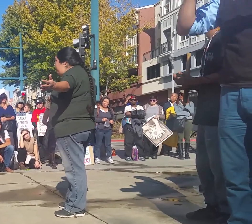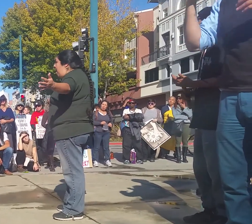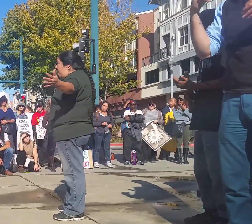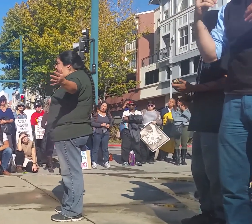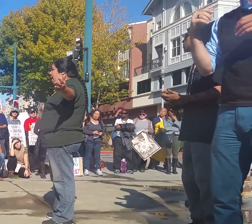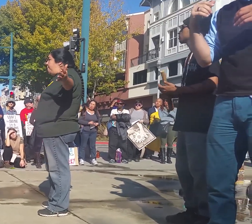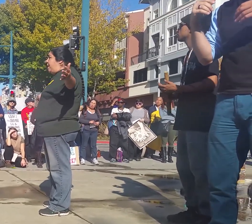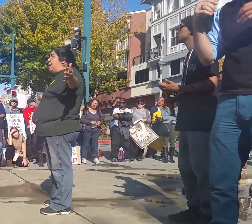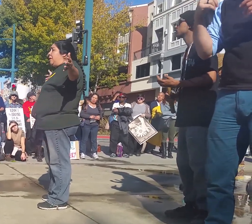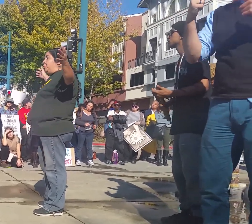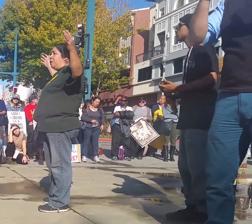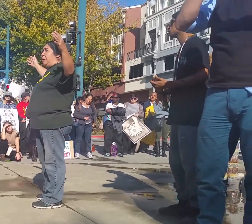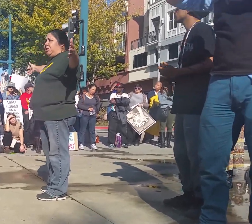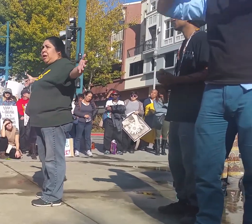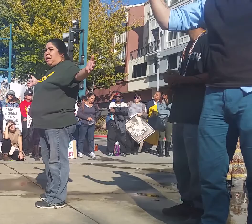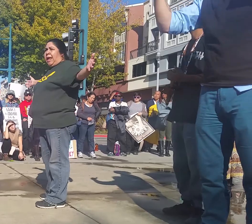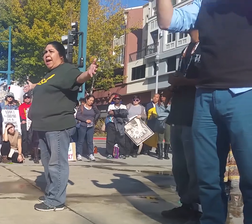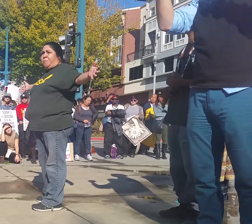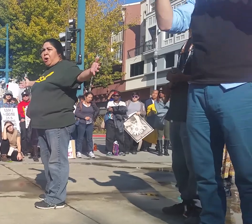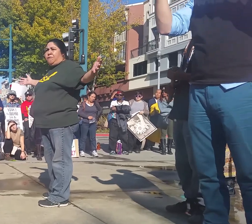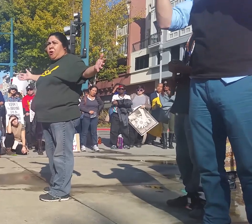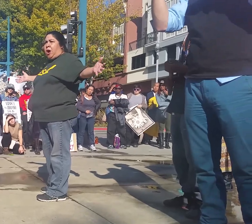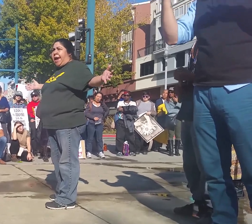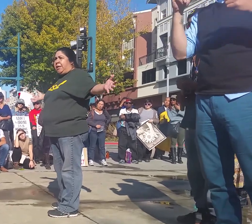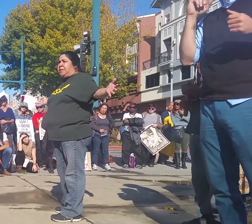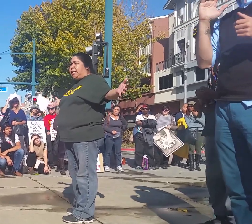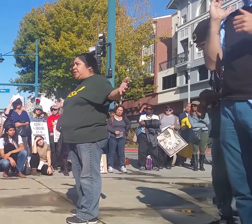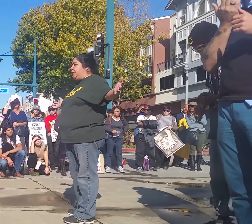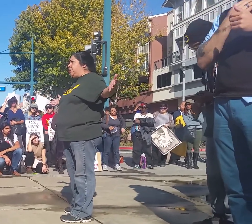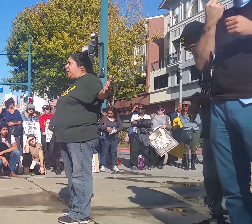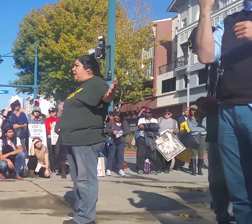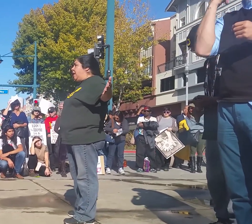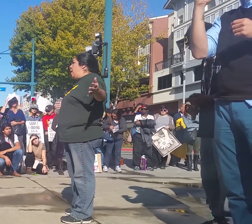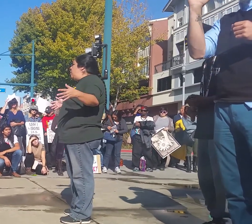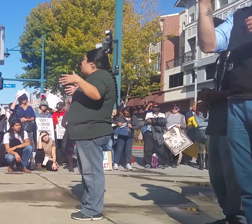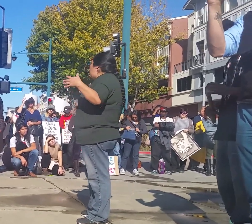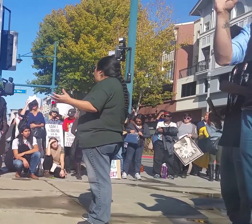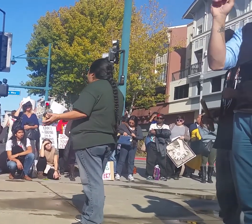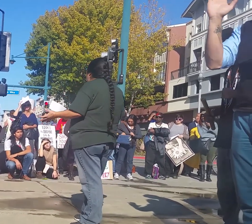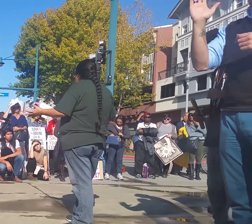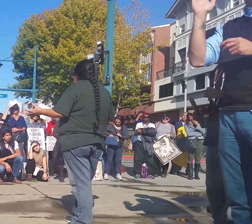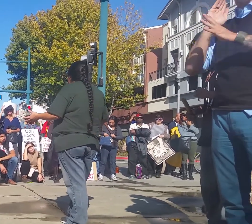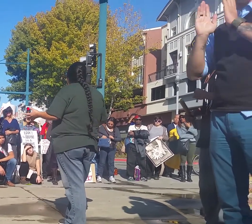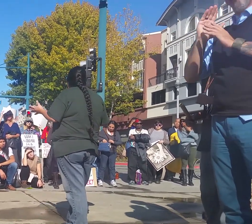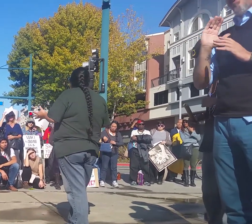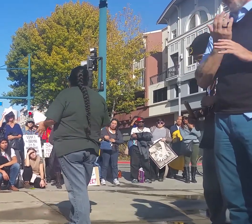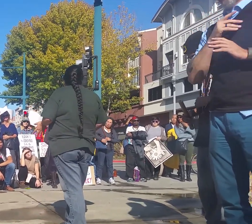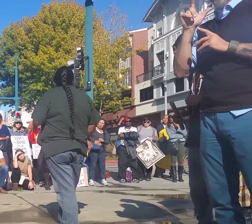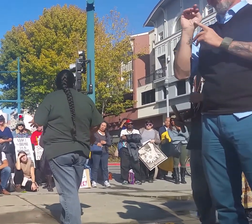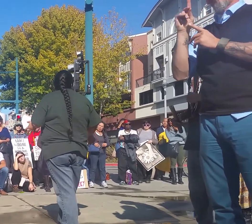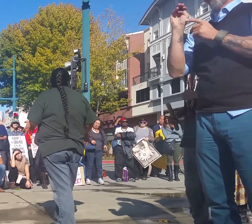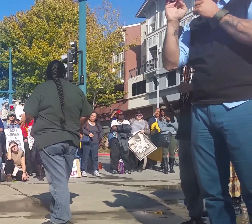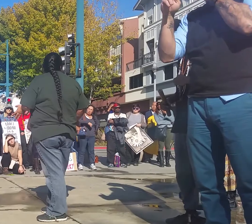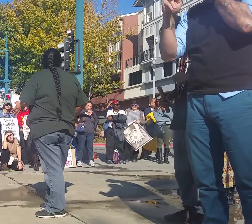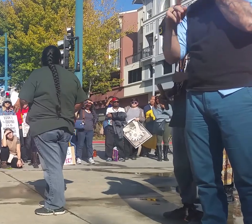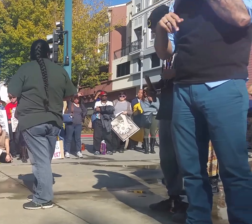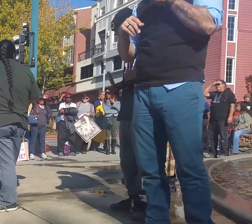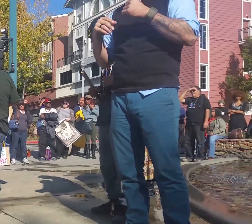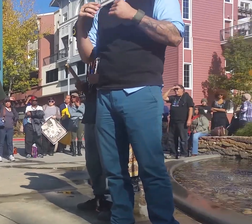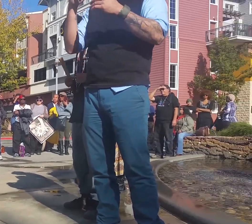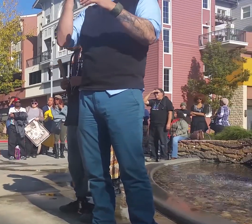Huge amount of property. This was a landmark for our ancestors. It was so huge that it was on